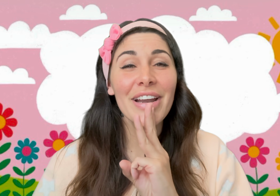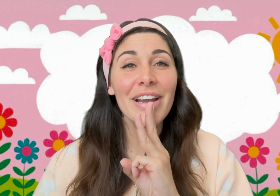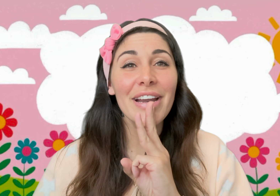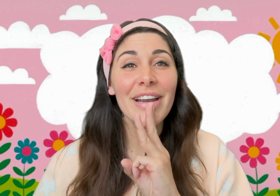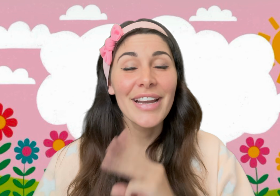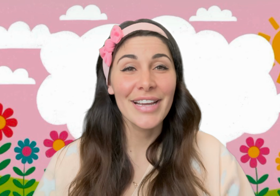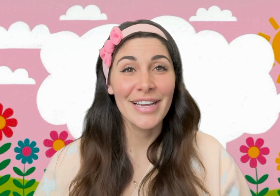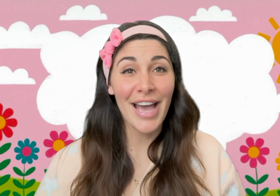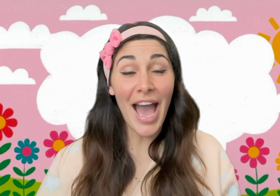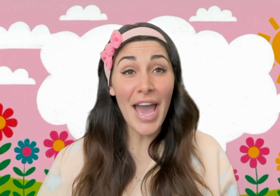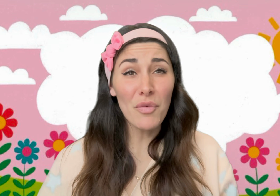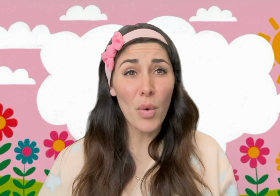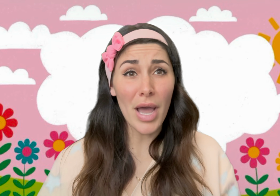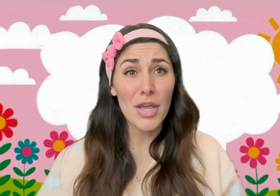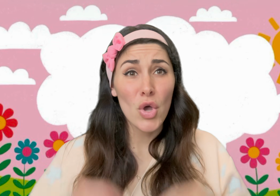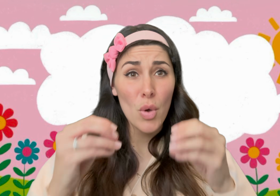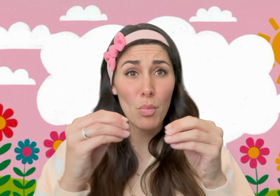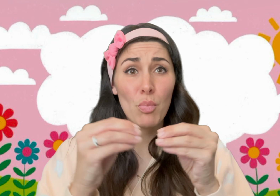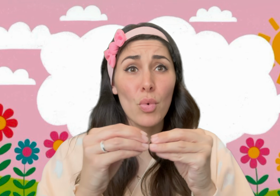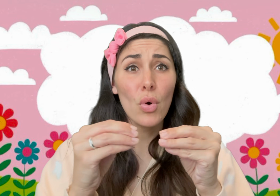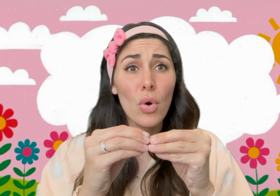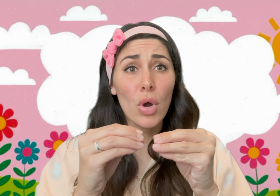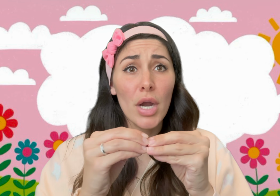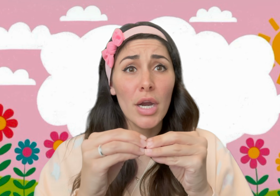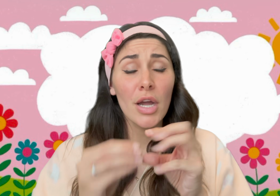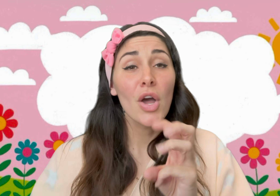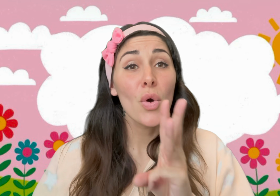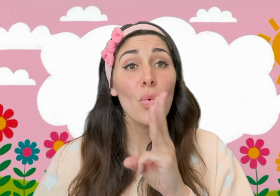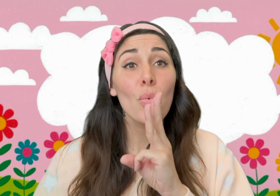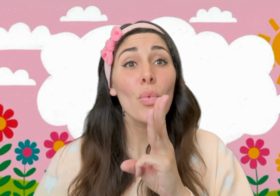Water. I want more